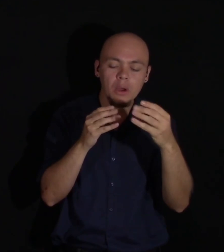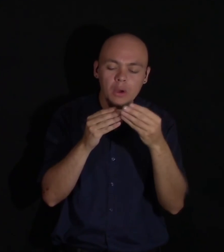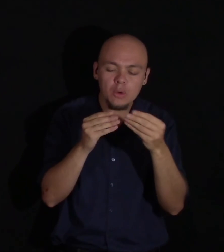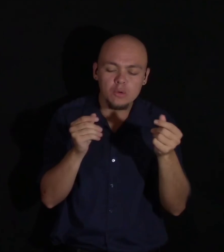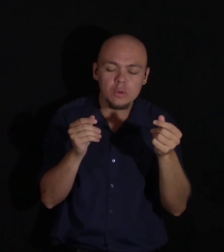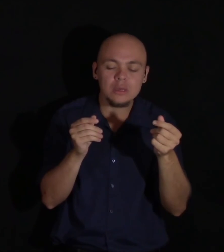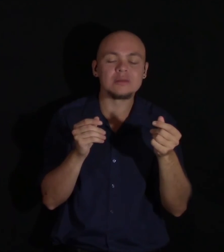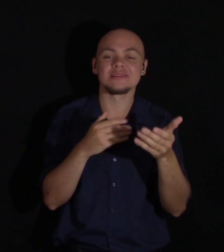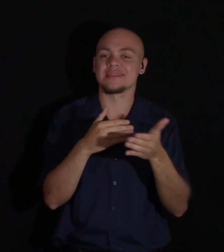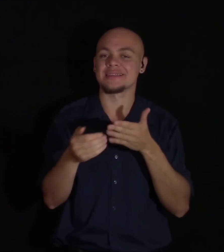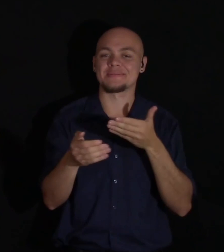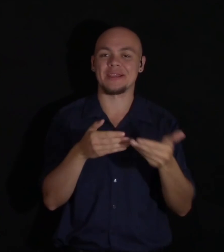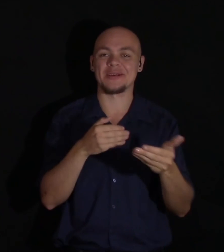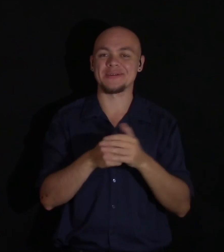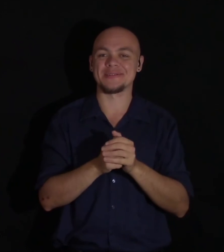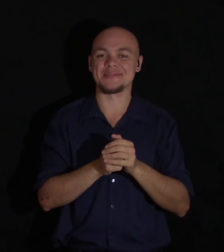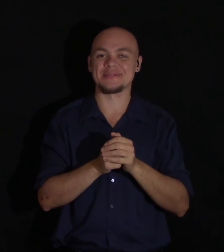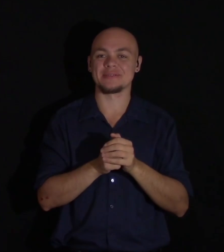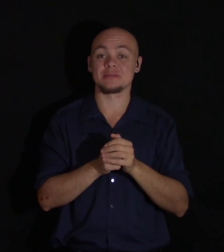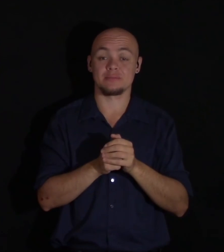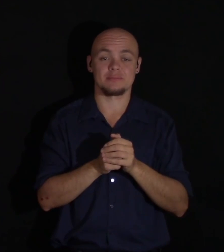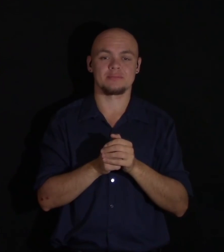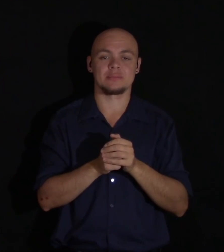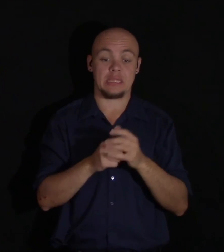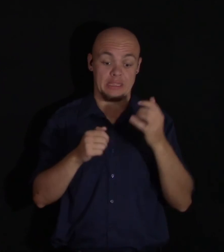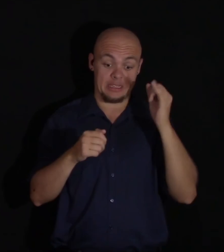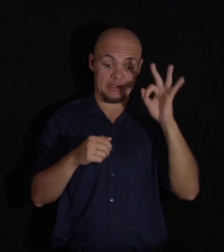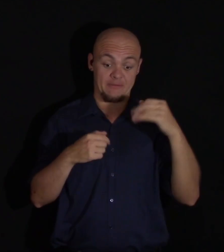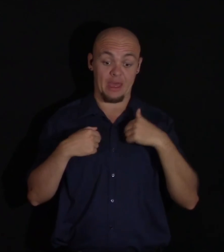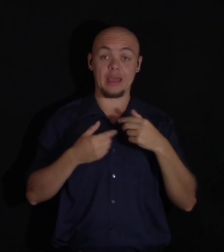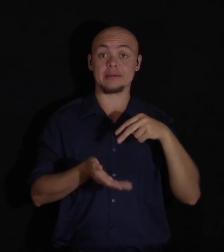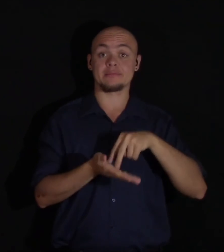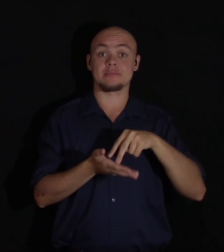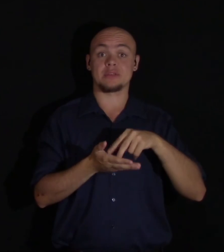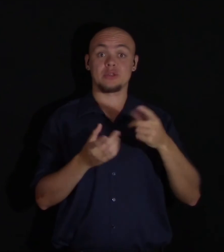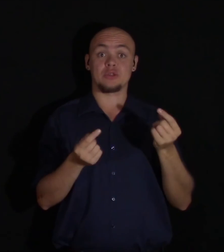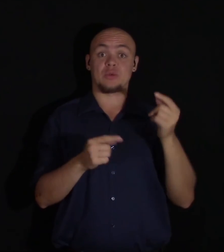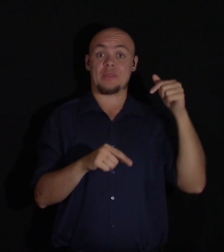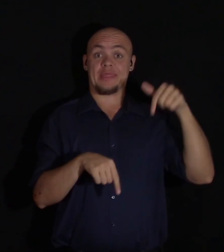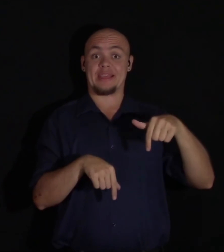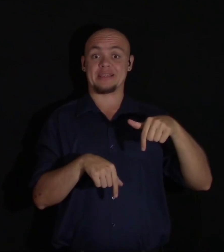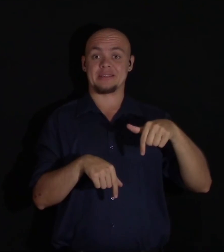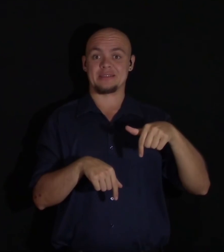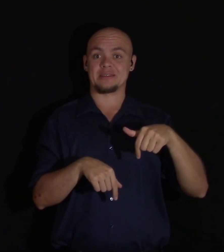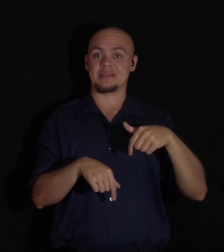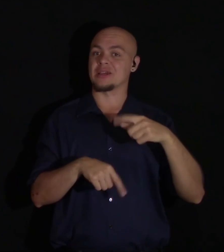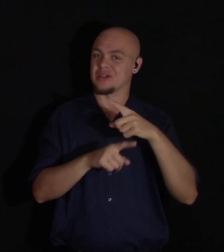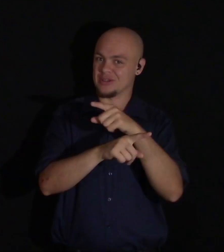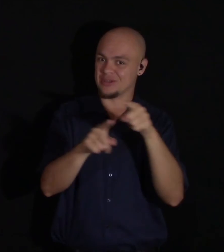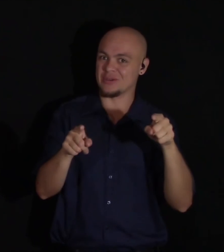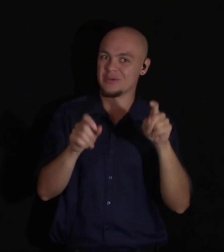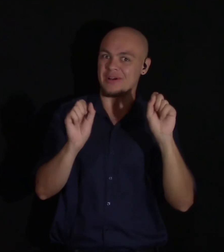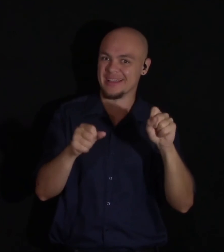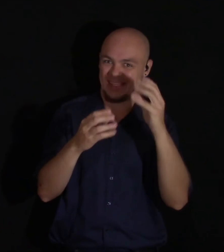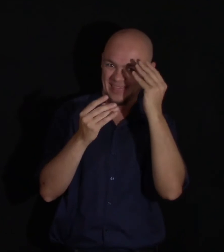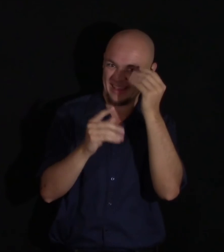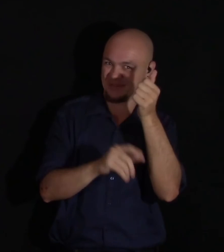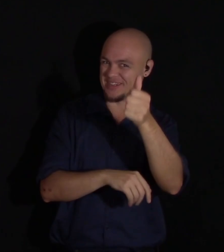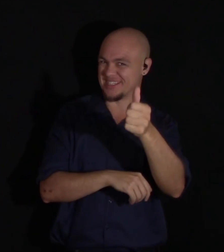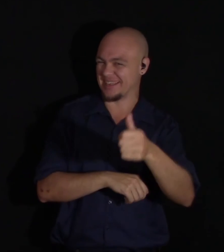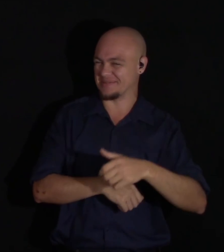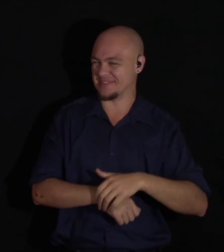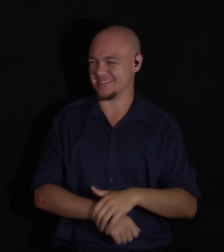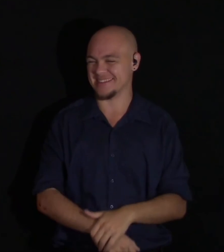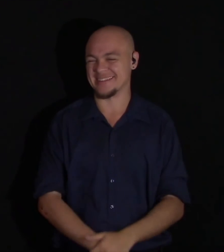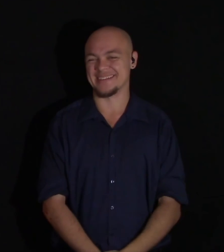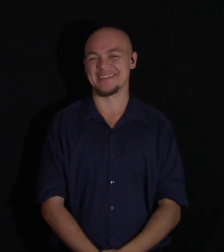Because, after all, if I can do this, well, I'll let you do the thinking.